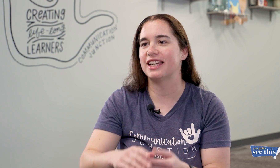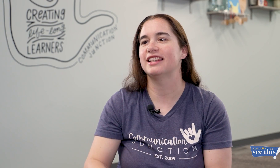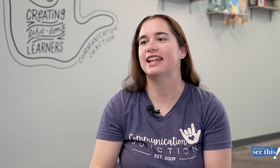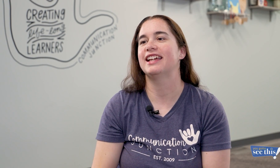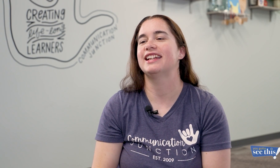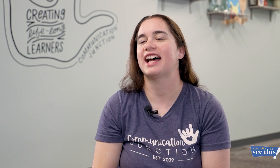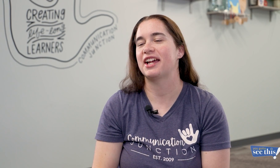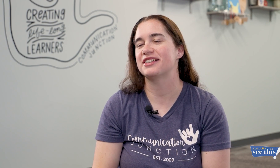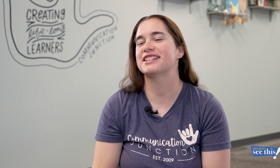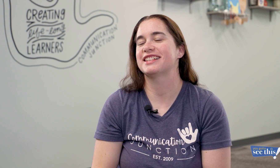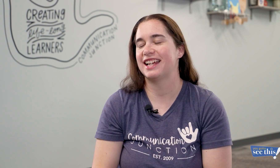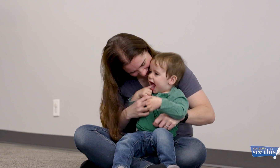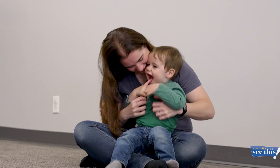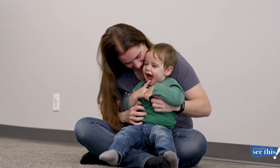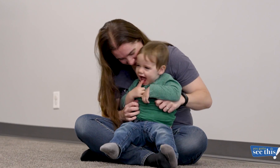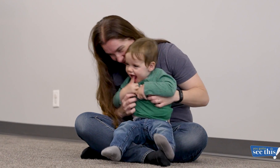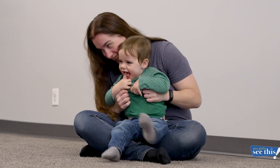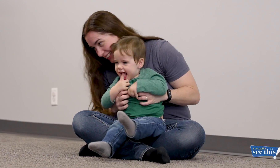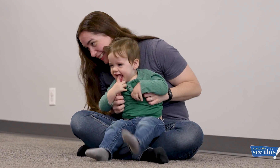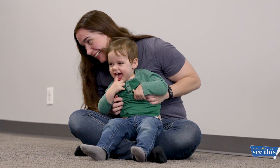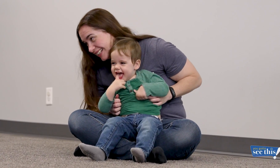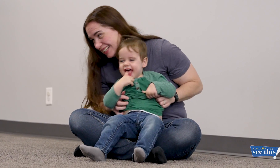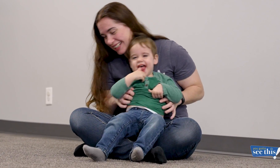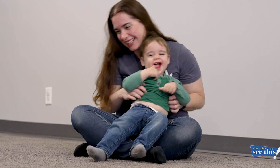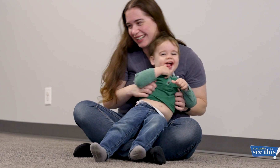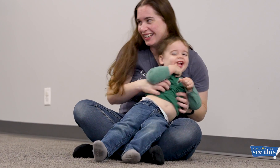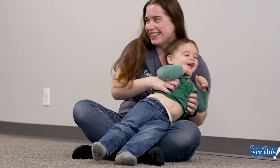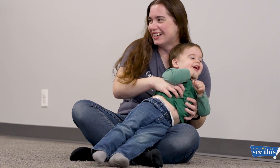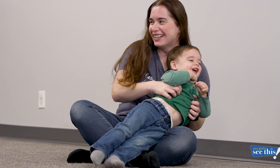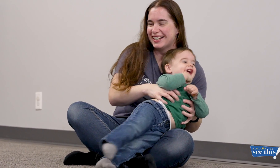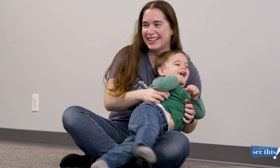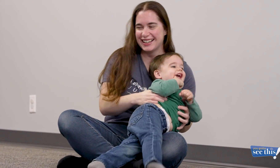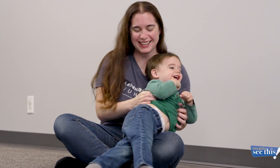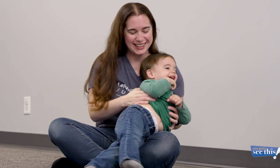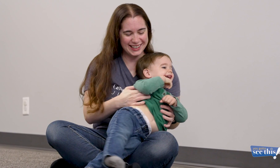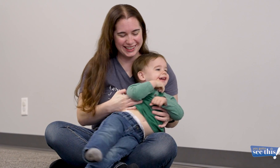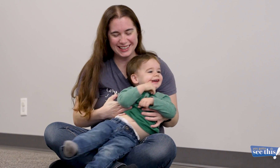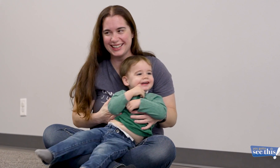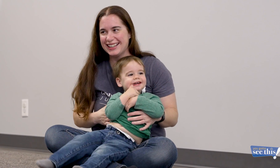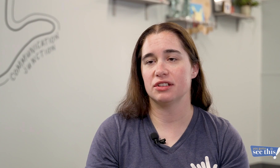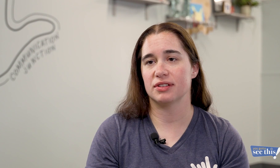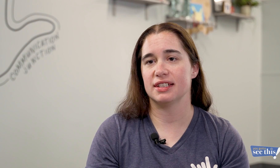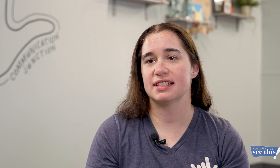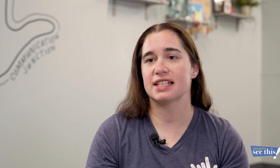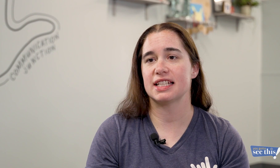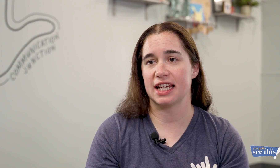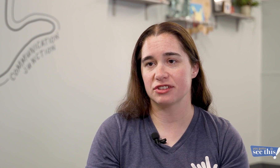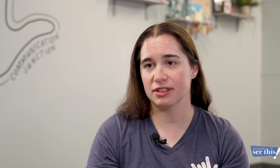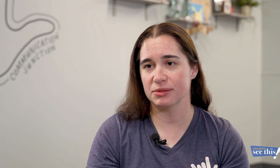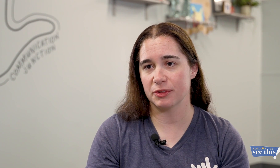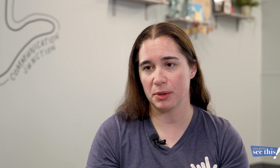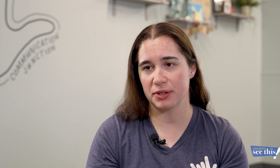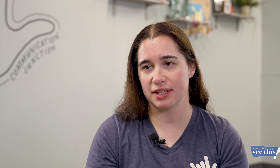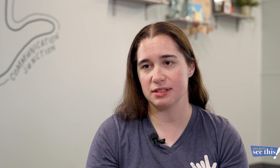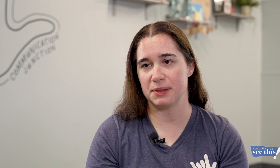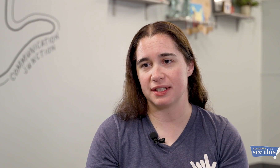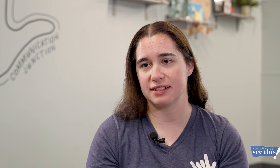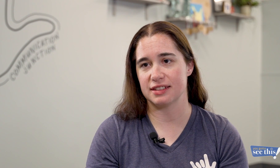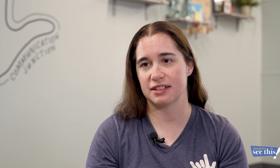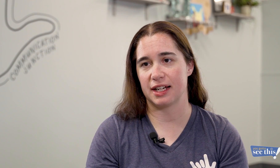And then I understood, and then she was fine. It has definitely decreased tantrums for both kids because they're able